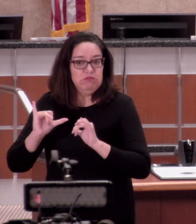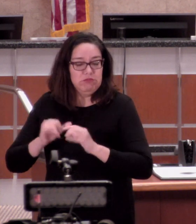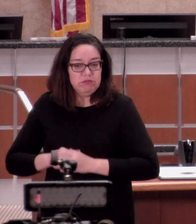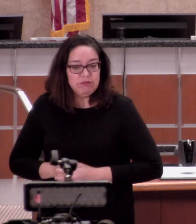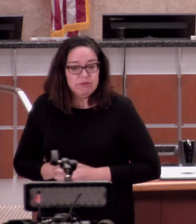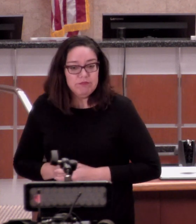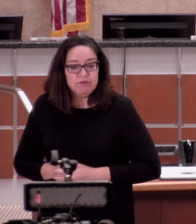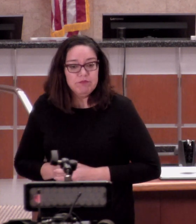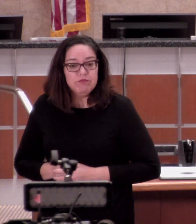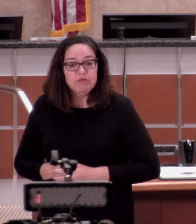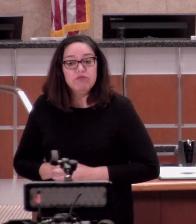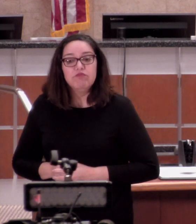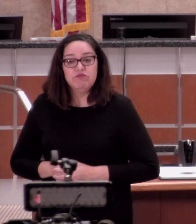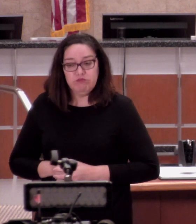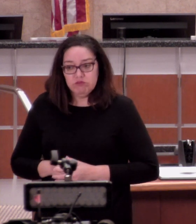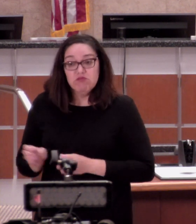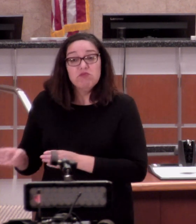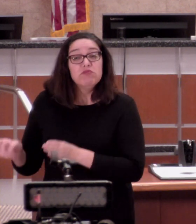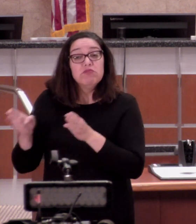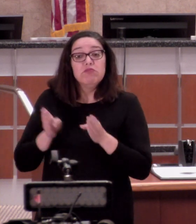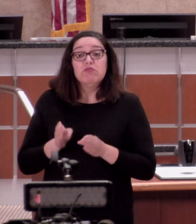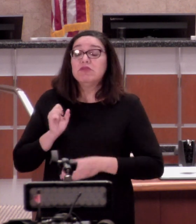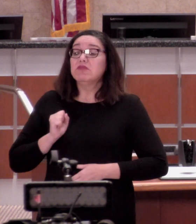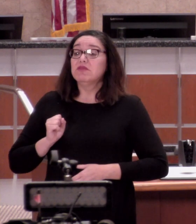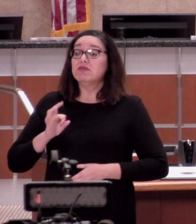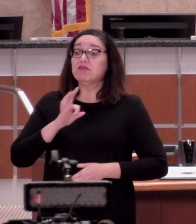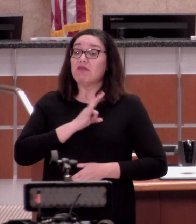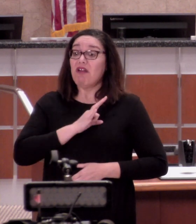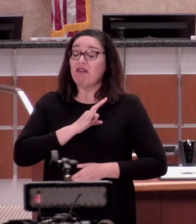As far as our staff goes,